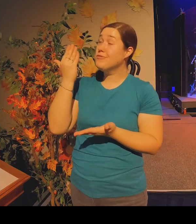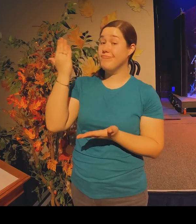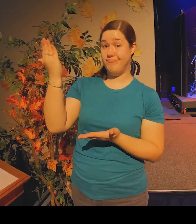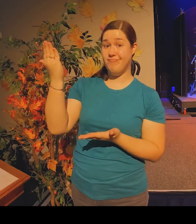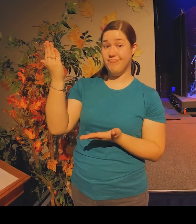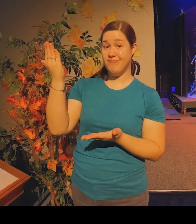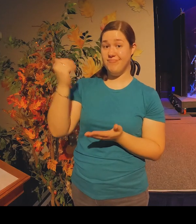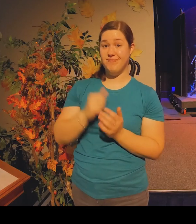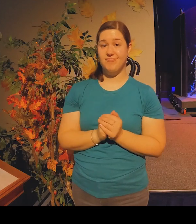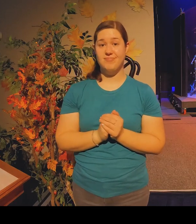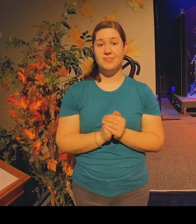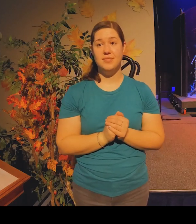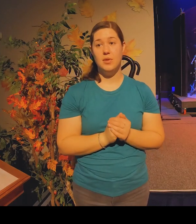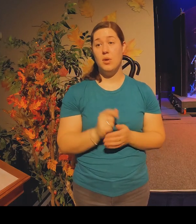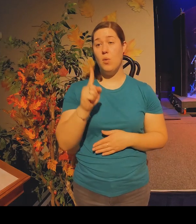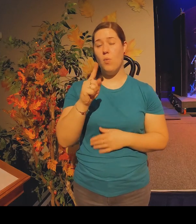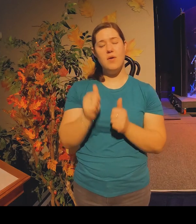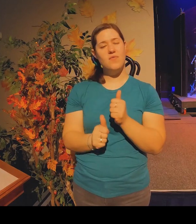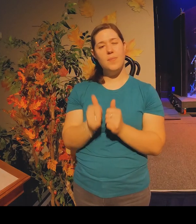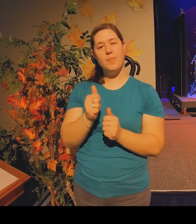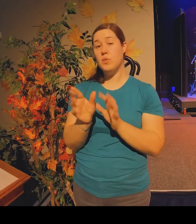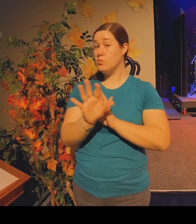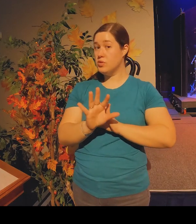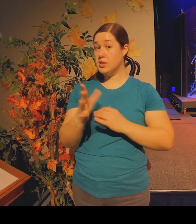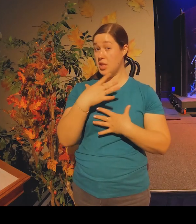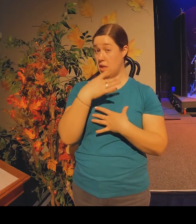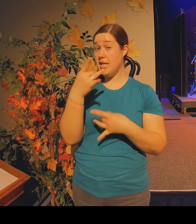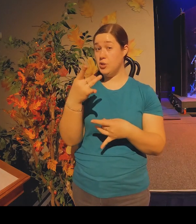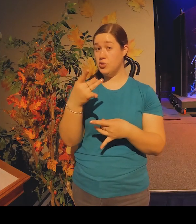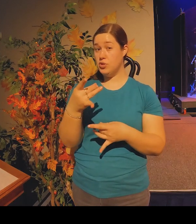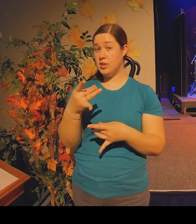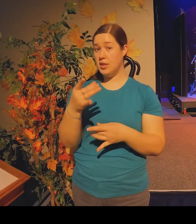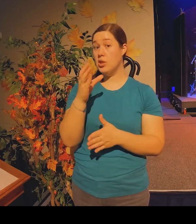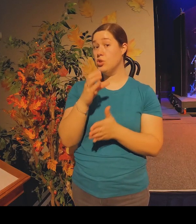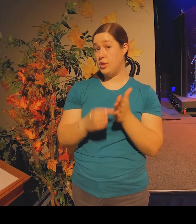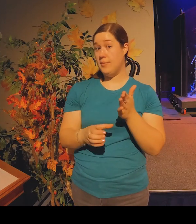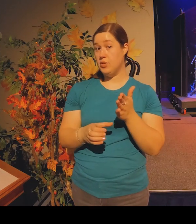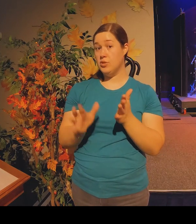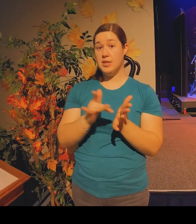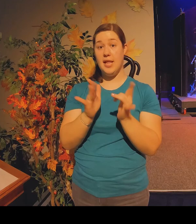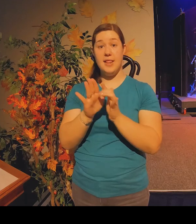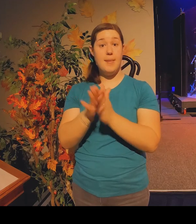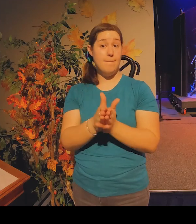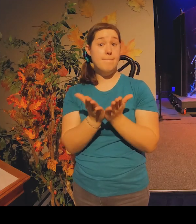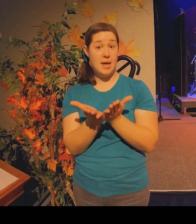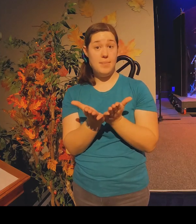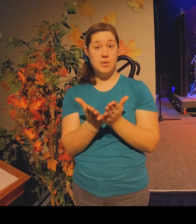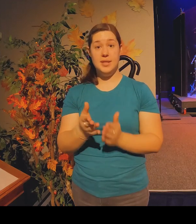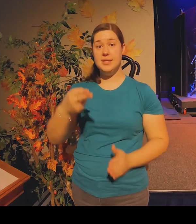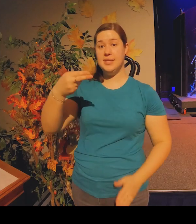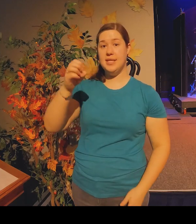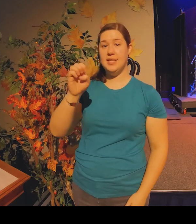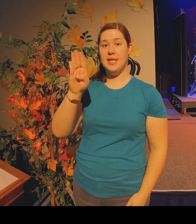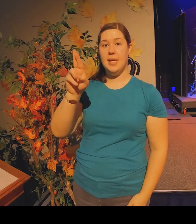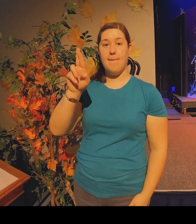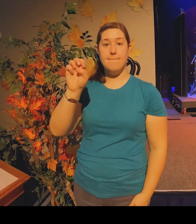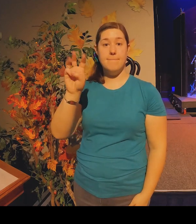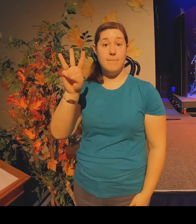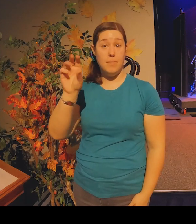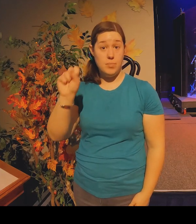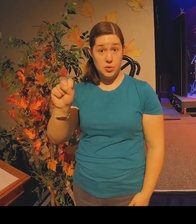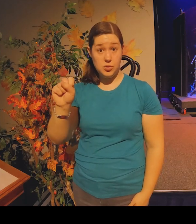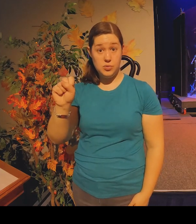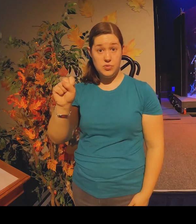Now, one of the most interesting chapters in the Bible is Hebrews 11. I love that chapter, called the Hall of Faith. And you've read it. By